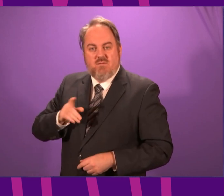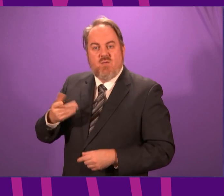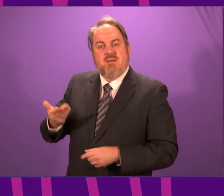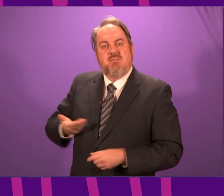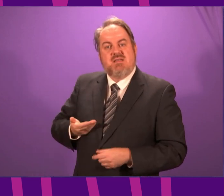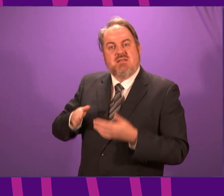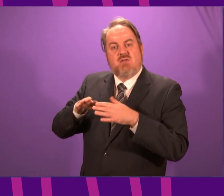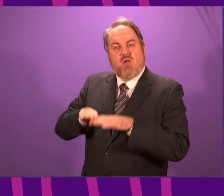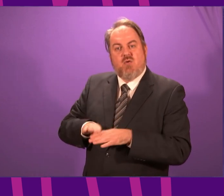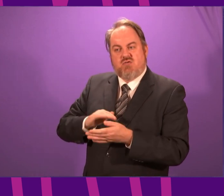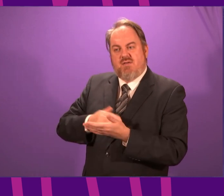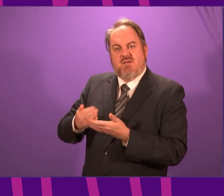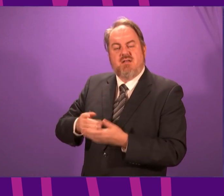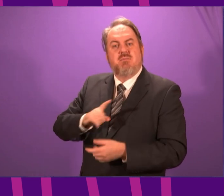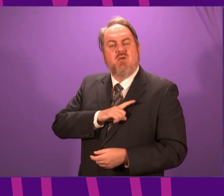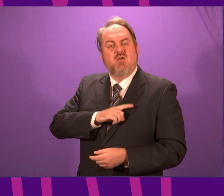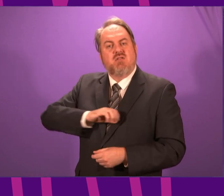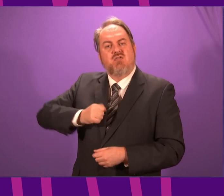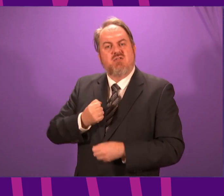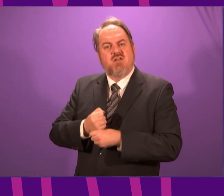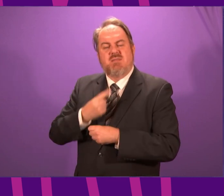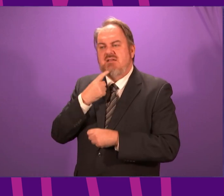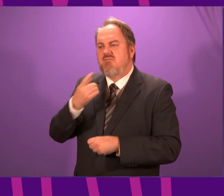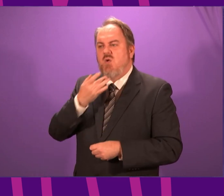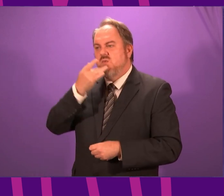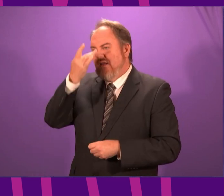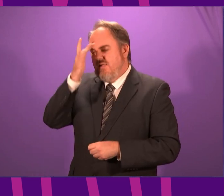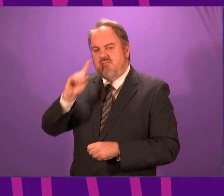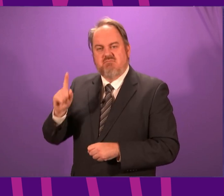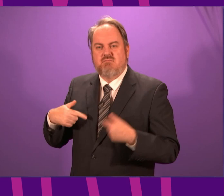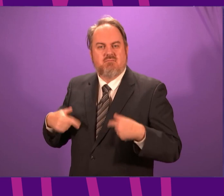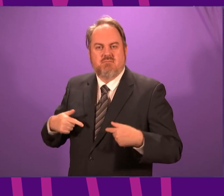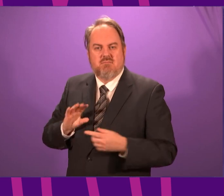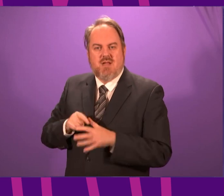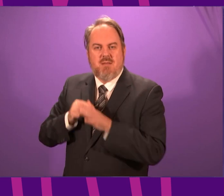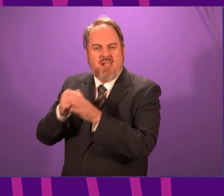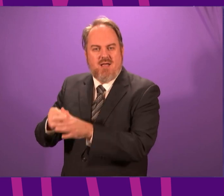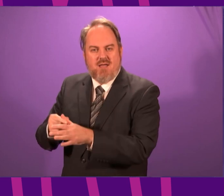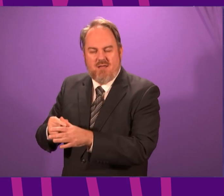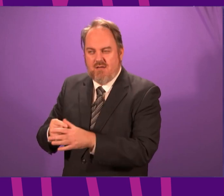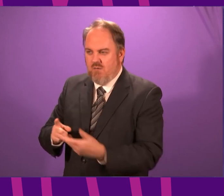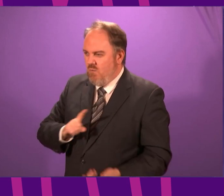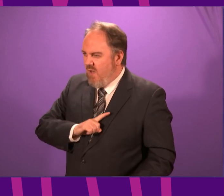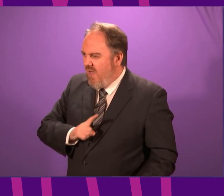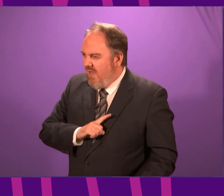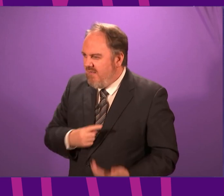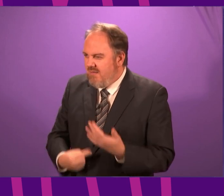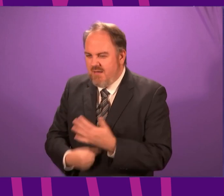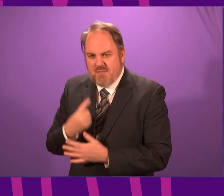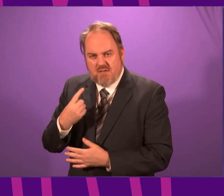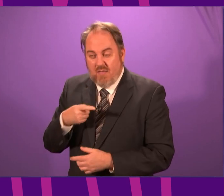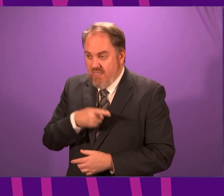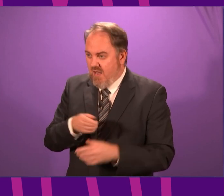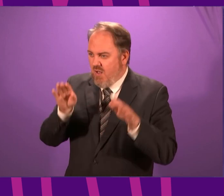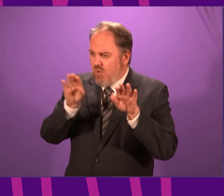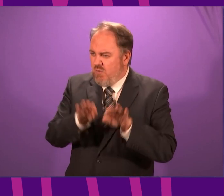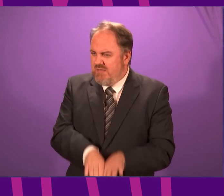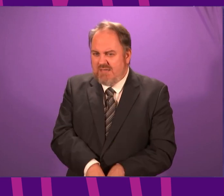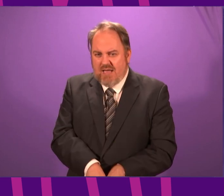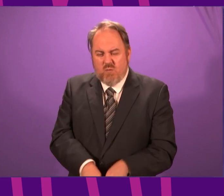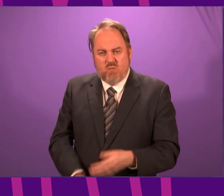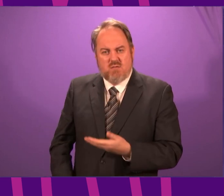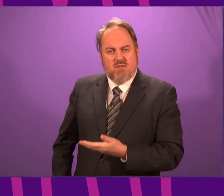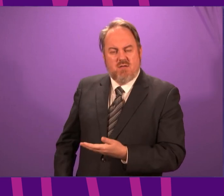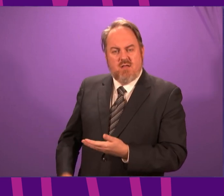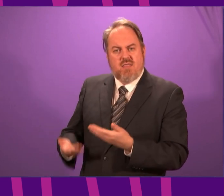Fund because the Scottish government said hotels are not eligible. Why? They're having to close too. Why isn't the First